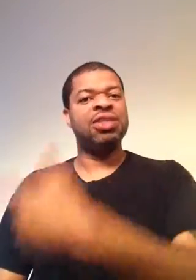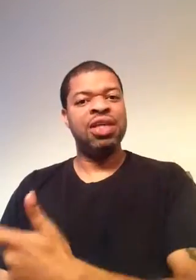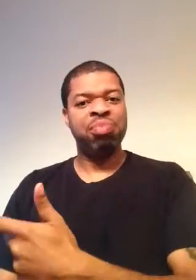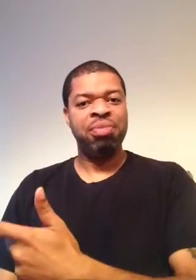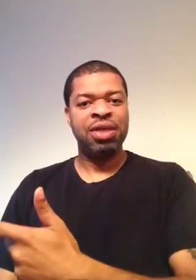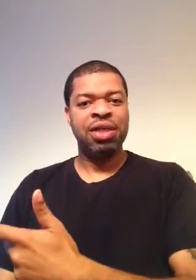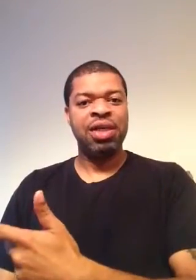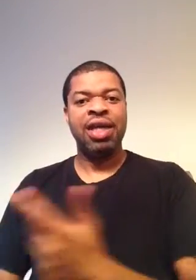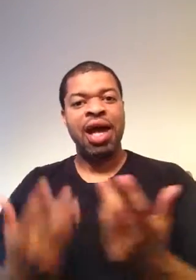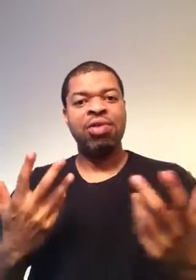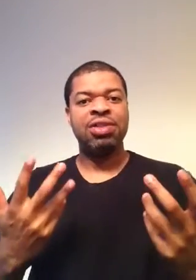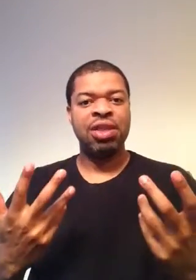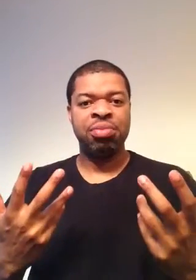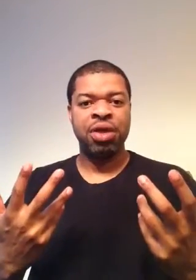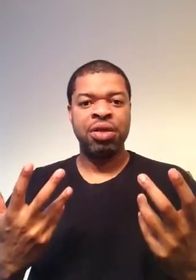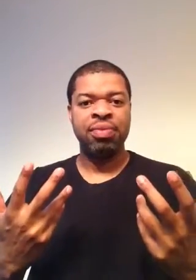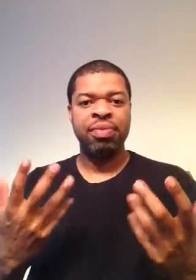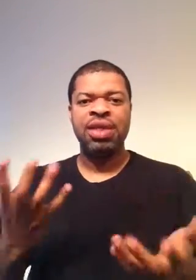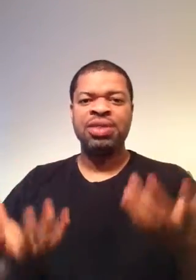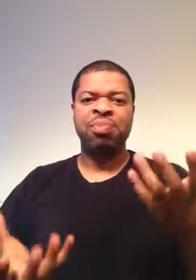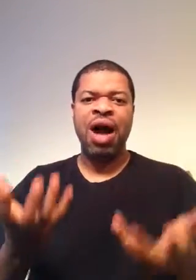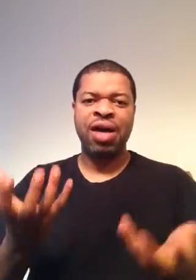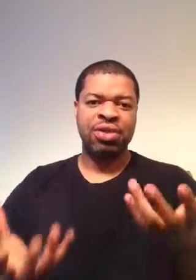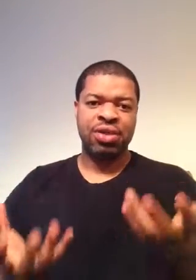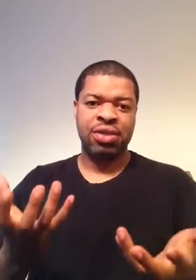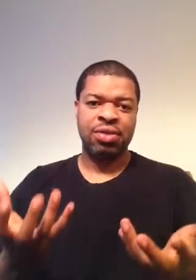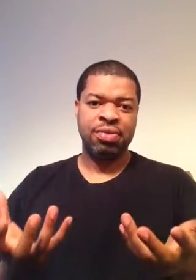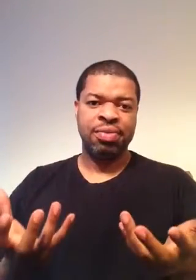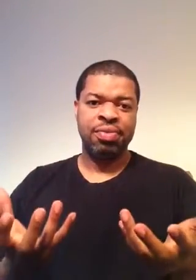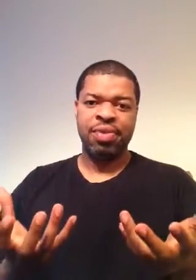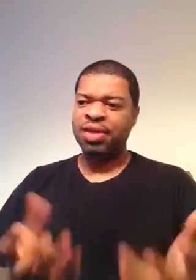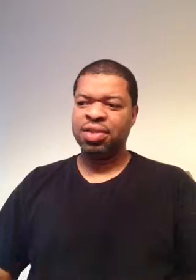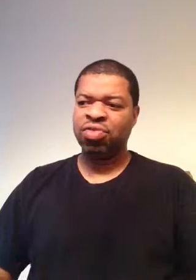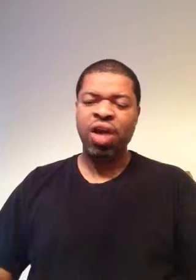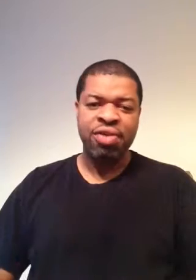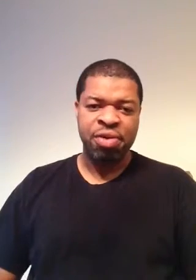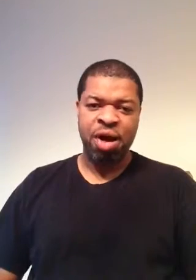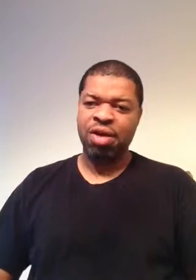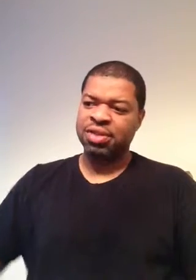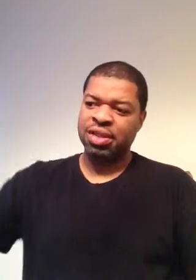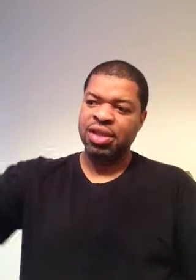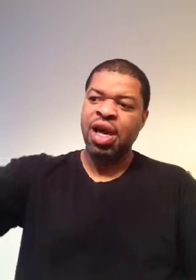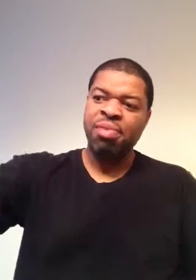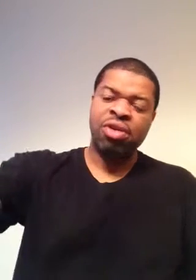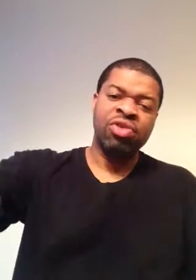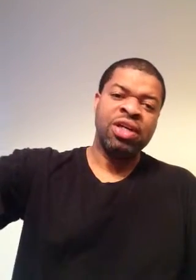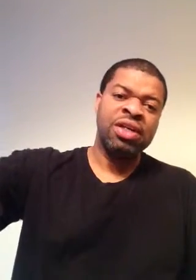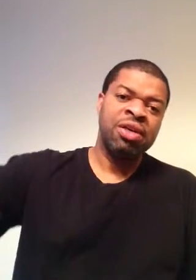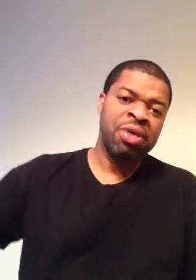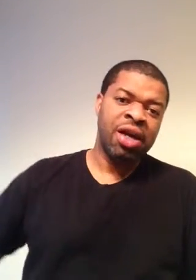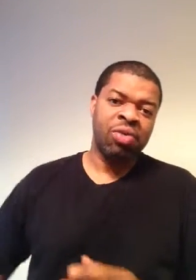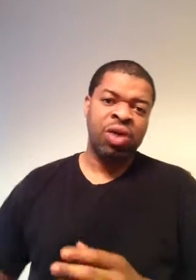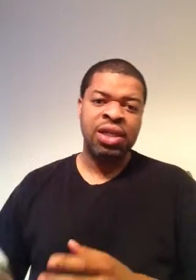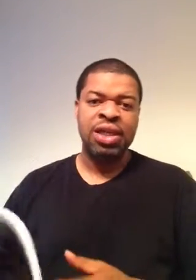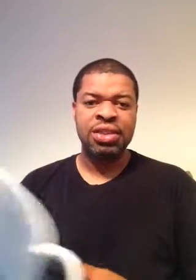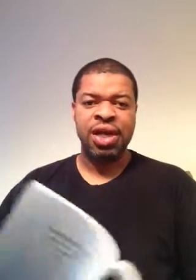did publicly and now is celebrated. It's hypocrisy. It's a grave hypocrisy. I'm going to read a little bit of the Willie Lynch